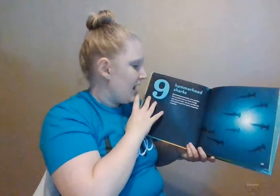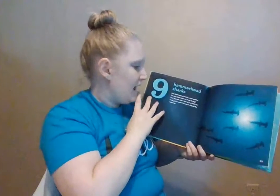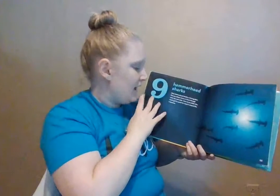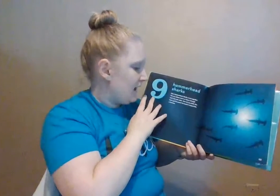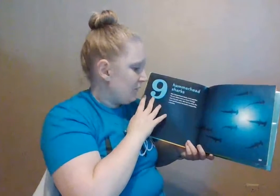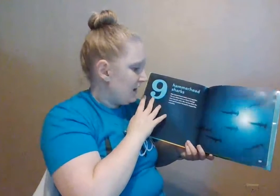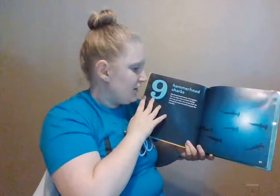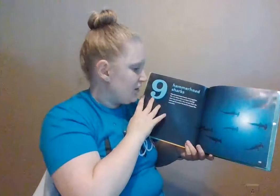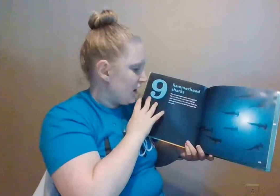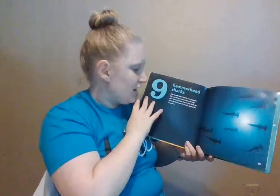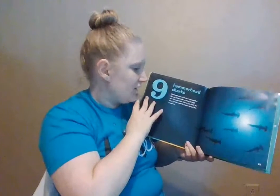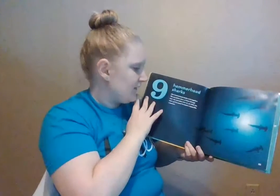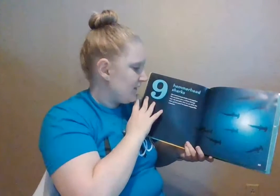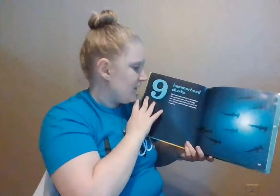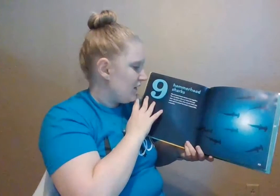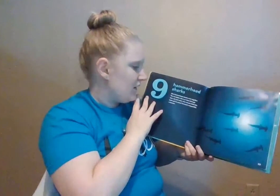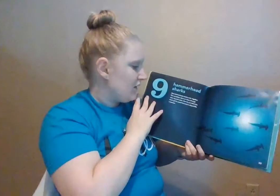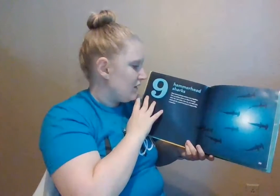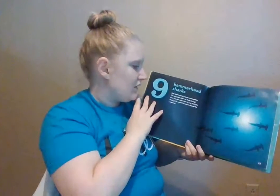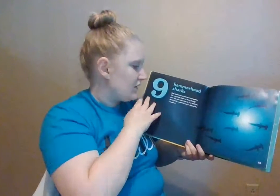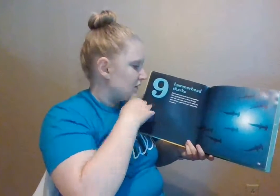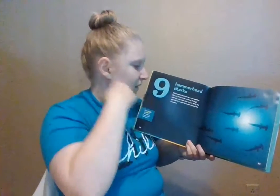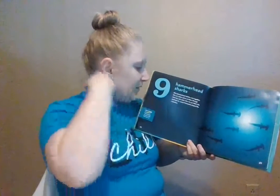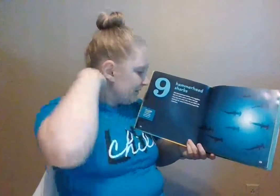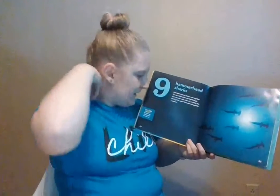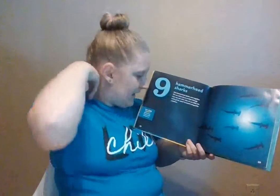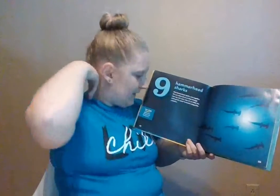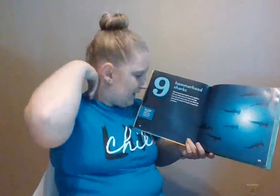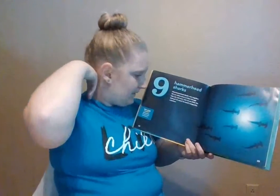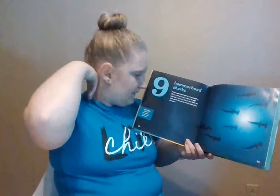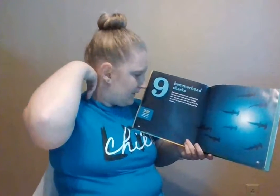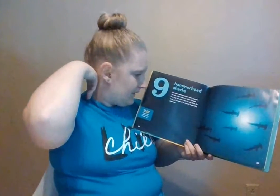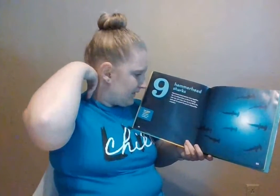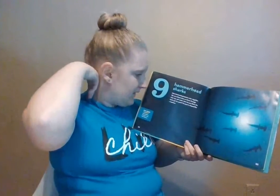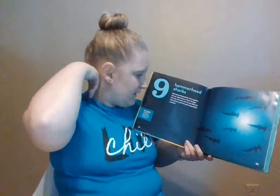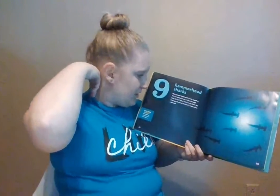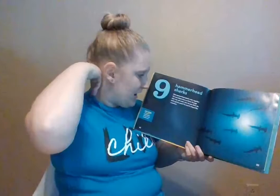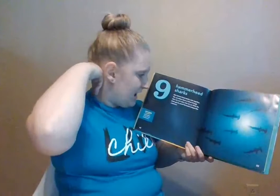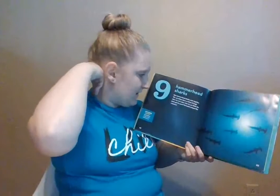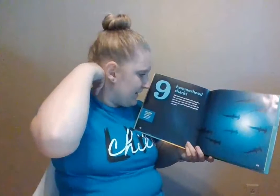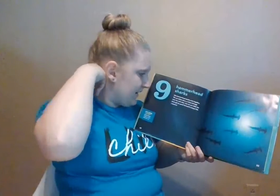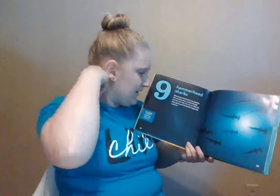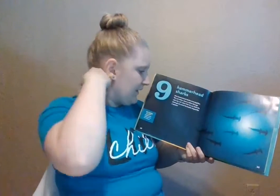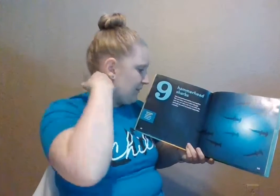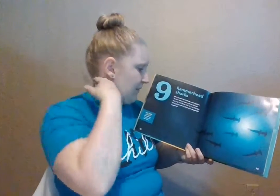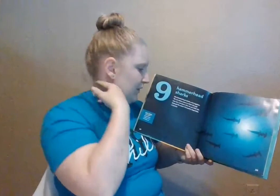9 hammerhead sharks swim together. The sun shines down on them through